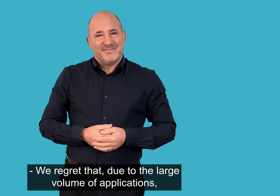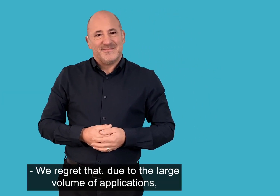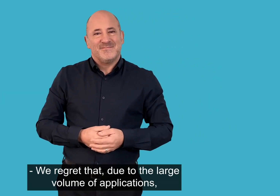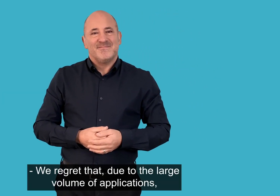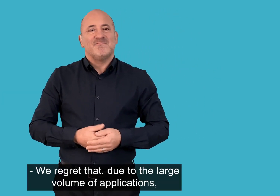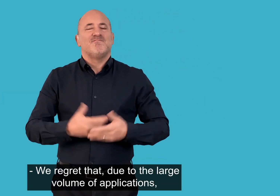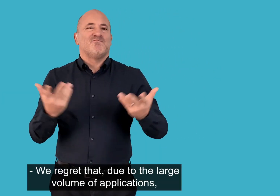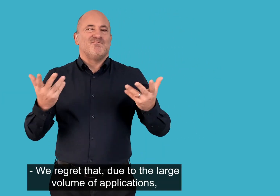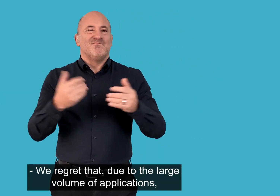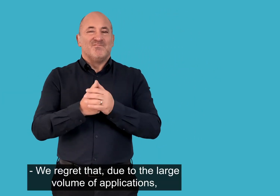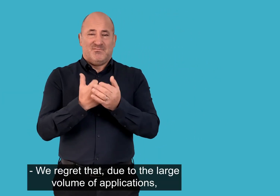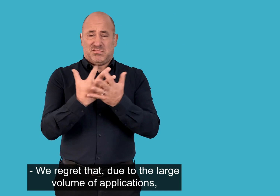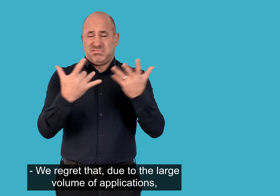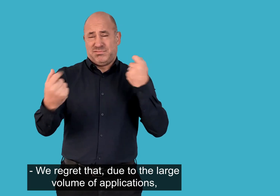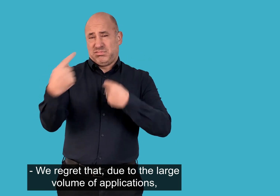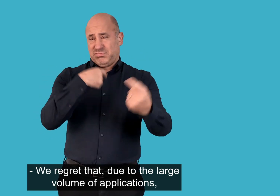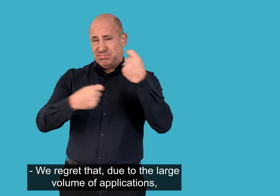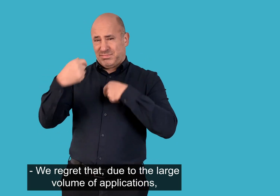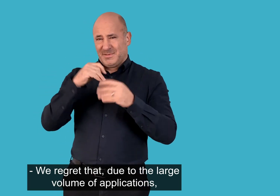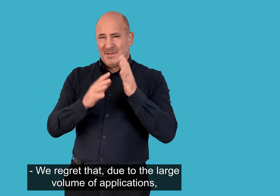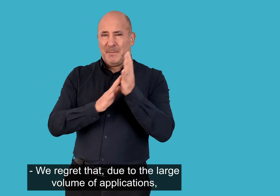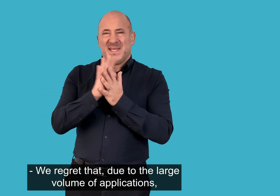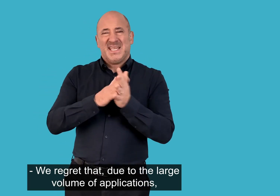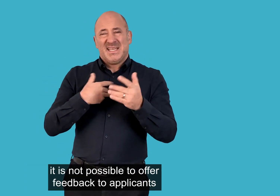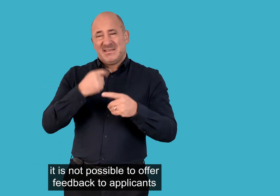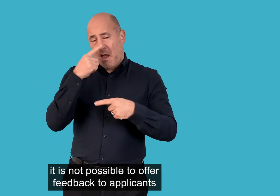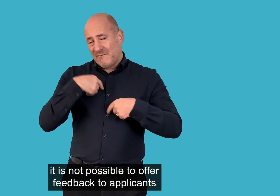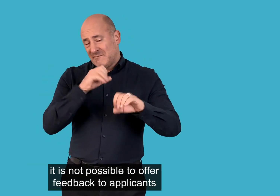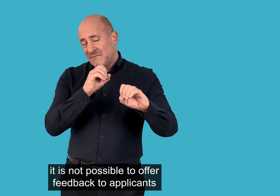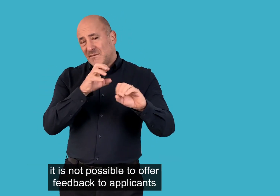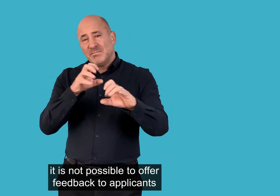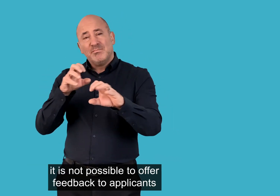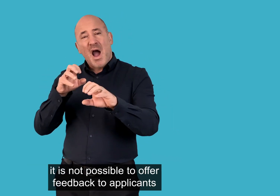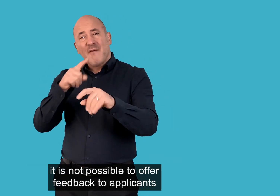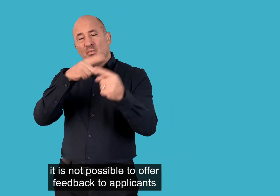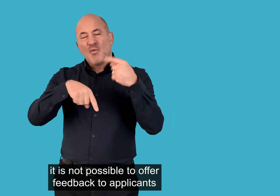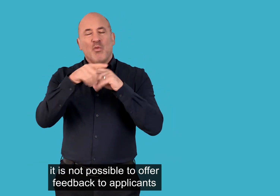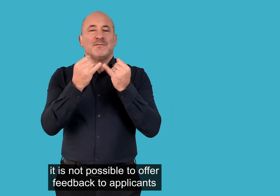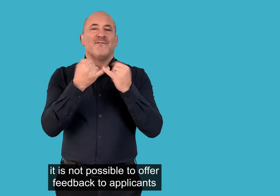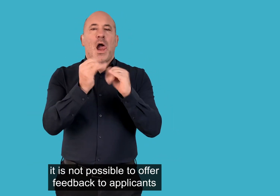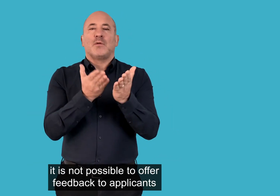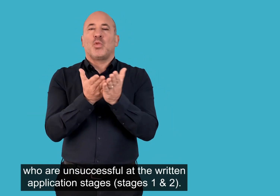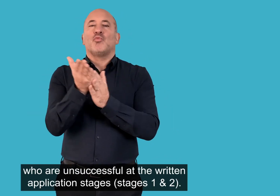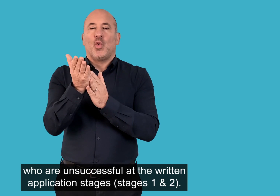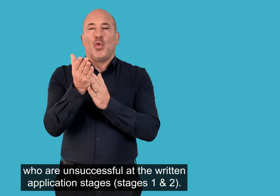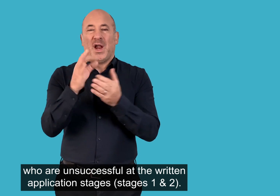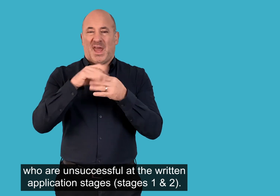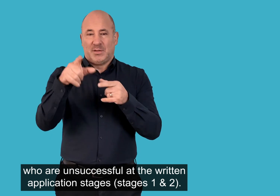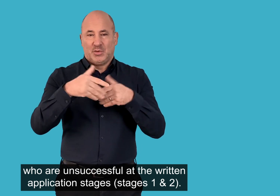We regret that, due to the large volume of applications, it is not possible to offer feedback to applicants who